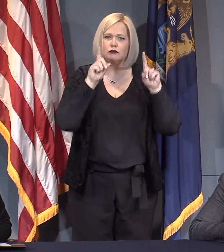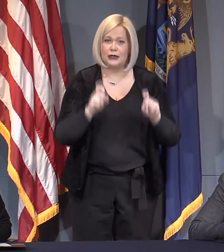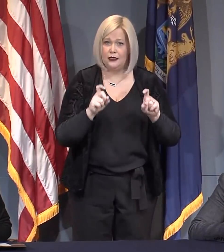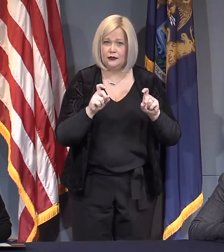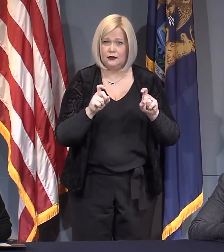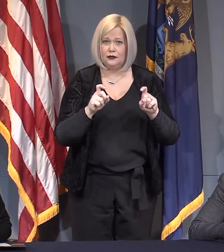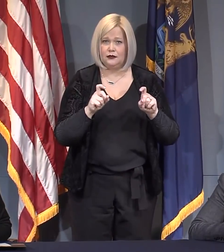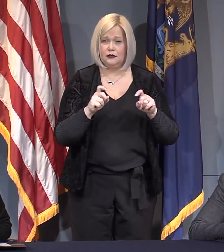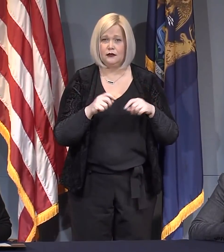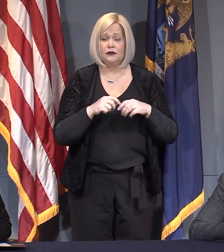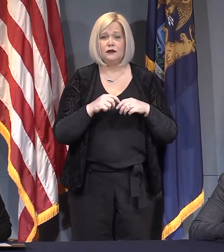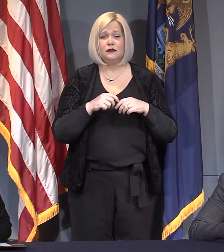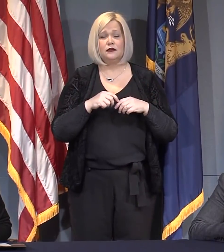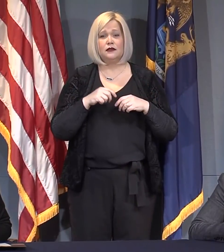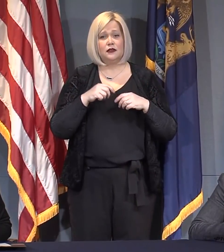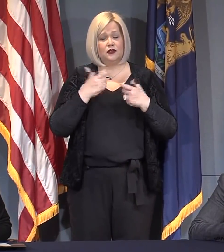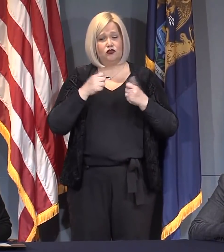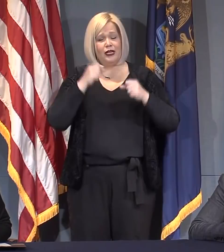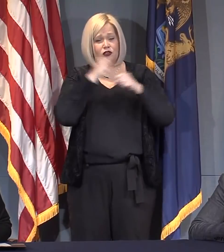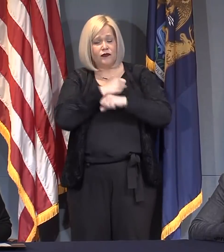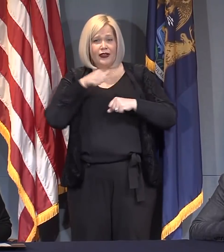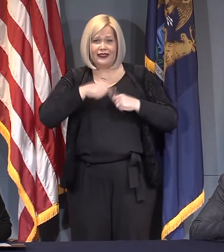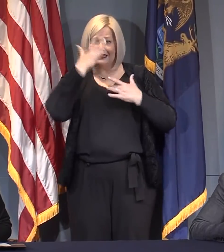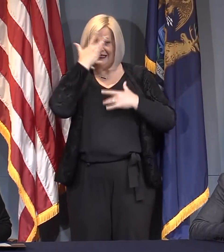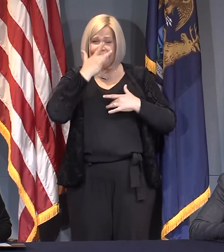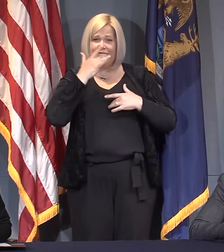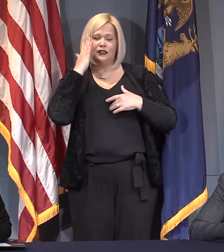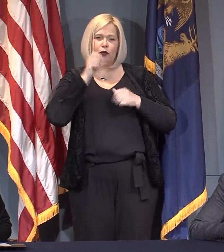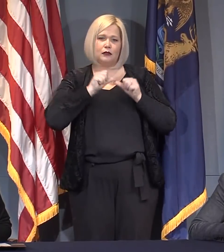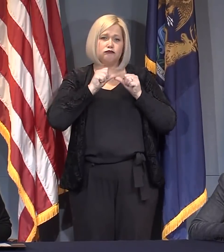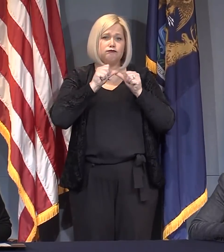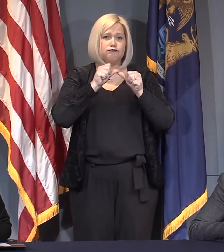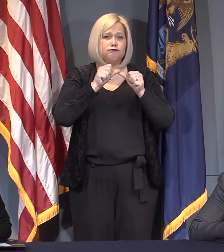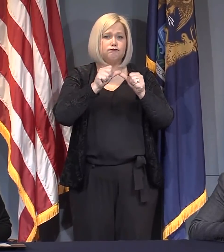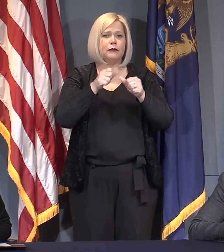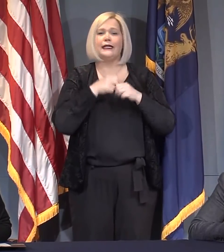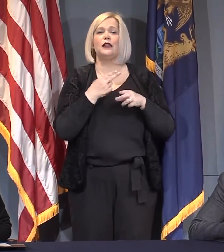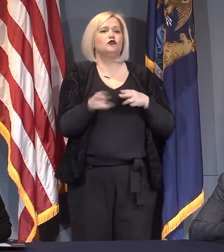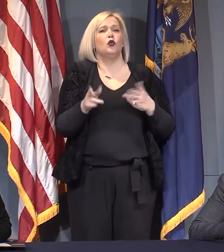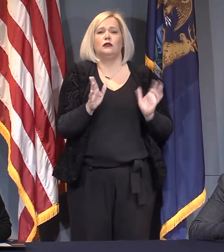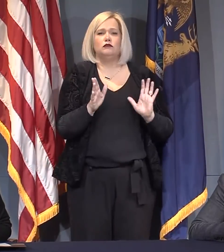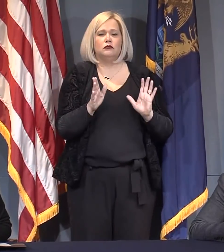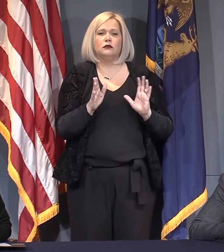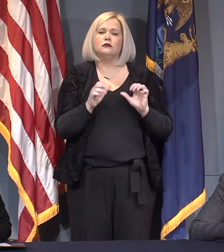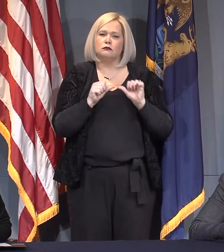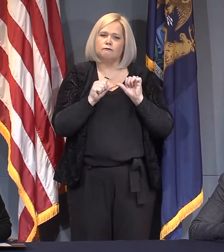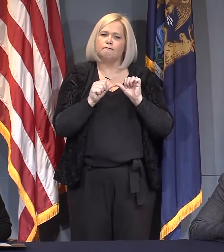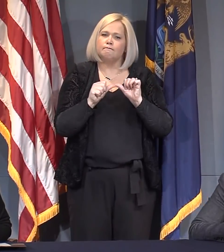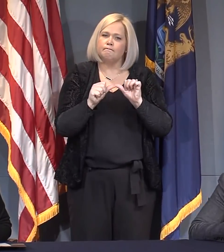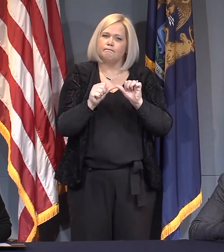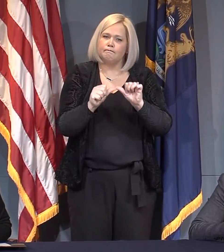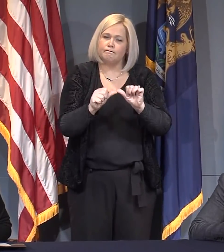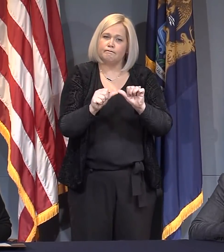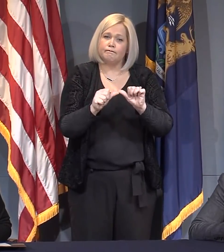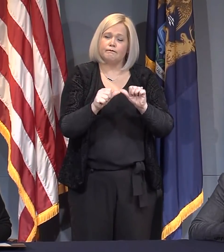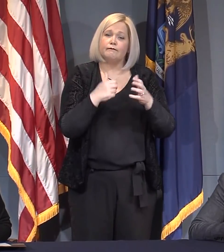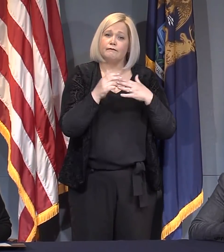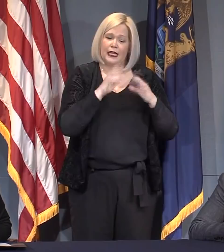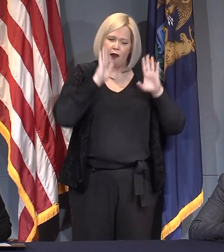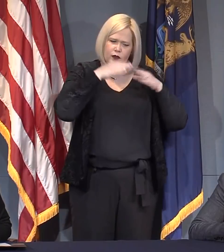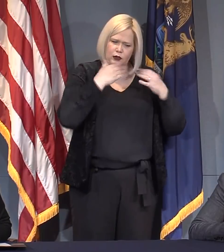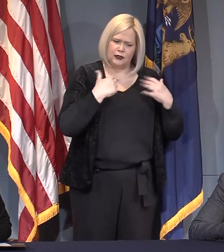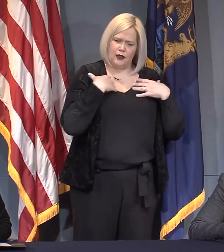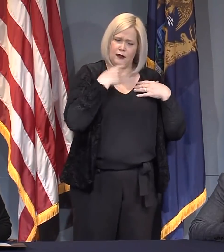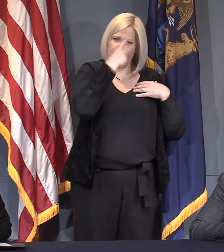to be a marathon. It is not a sprint. And while we are certainly focusing on physical health, mental health is just as